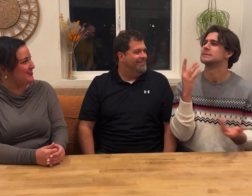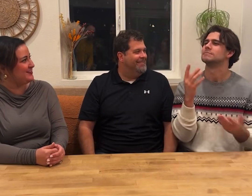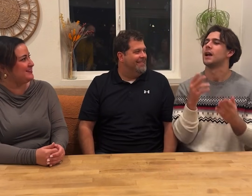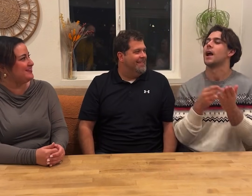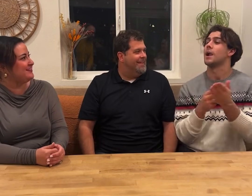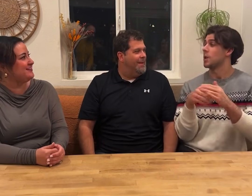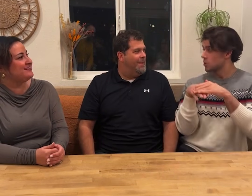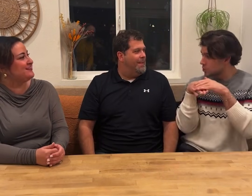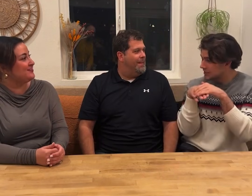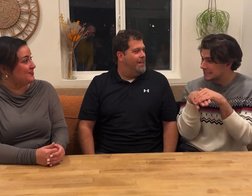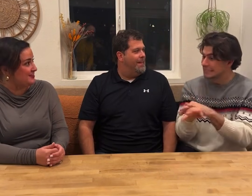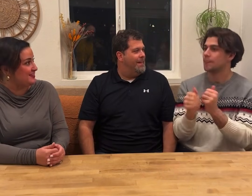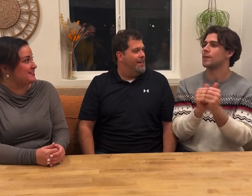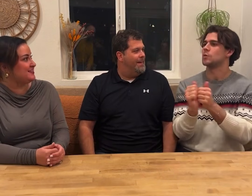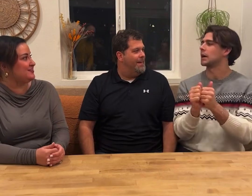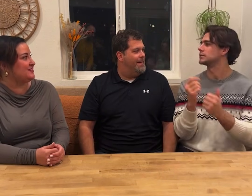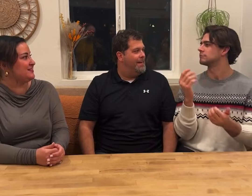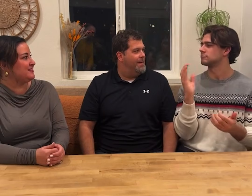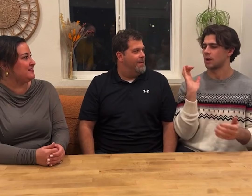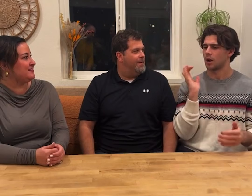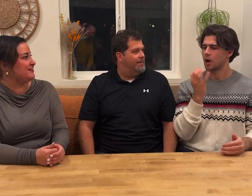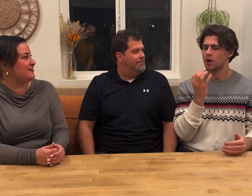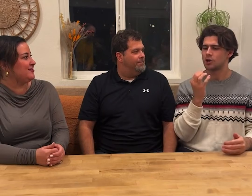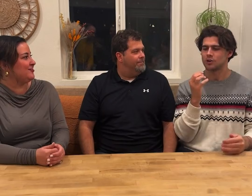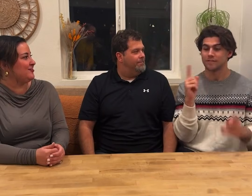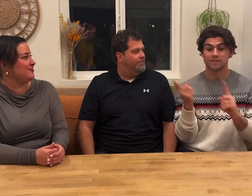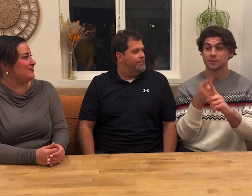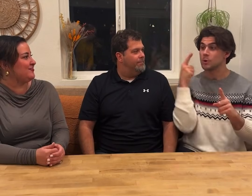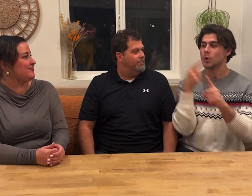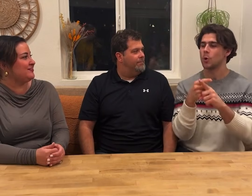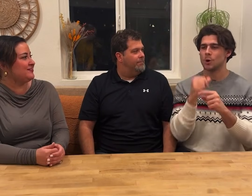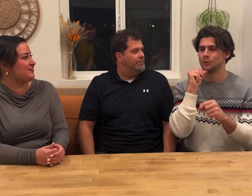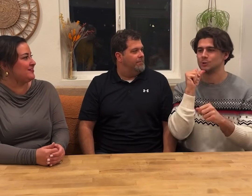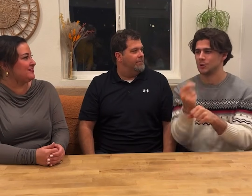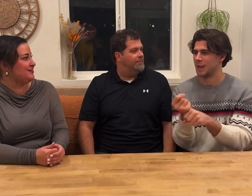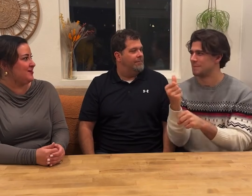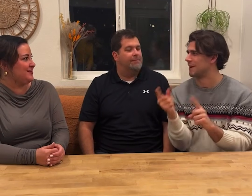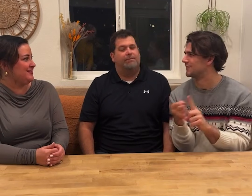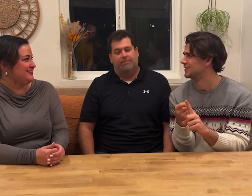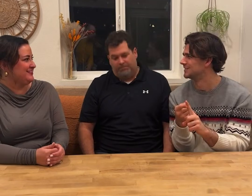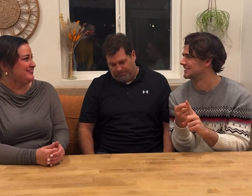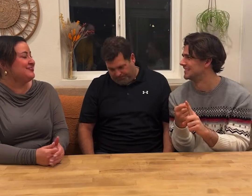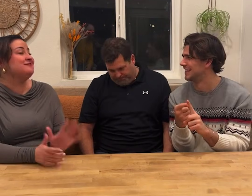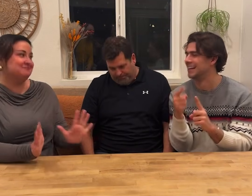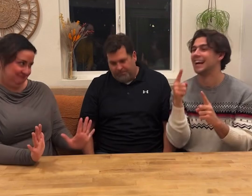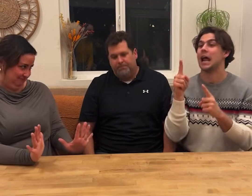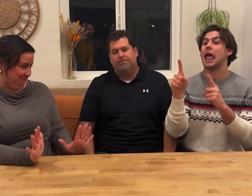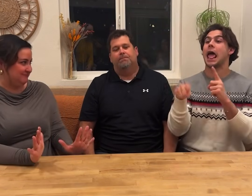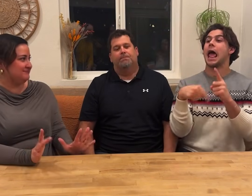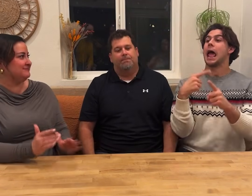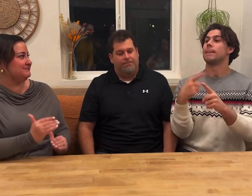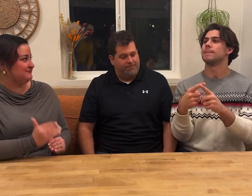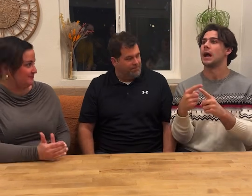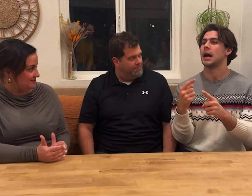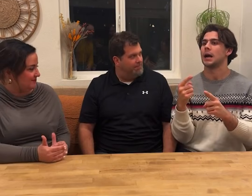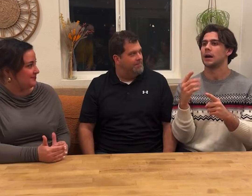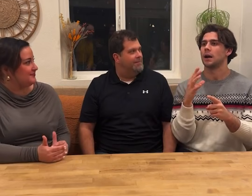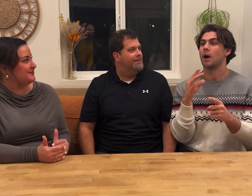It was hard because honestly, you go into the race, and the first goal is not to, come in first, and